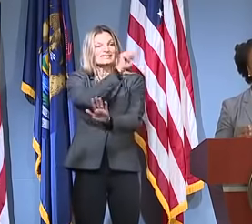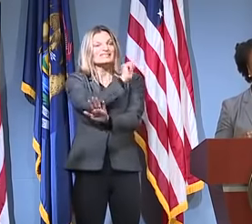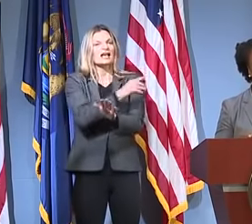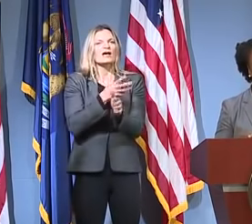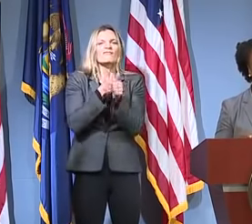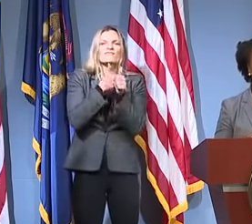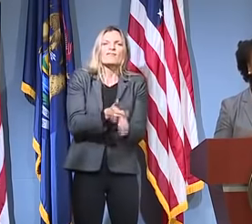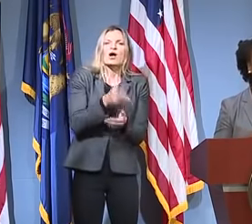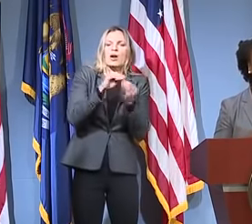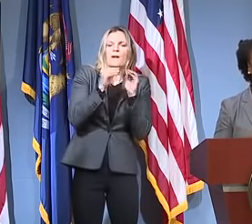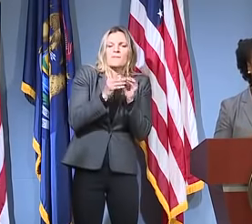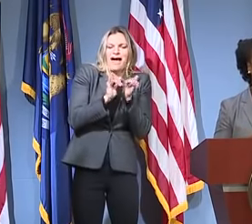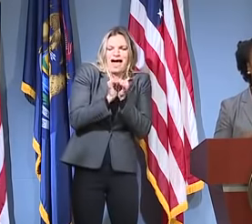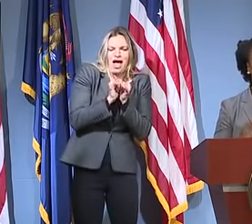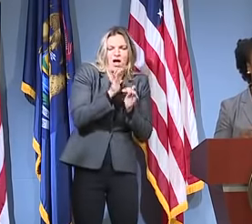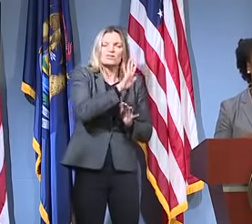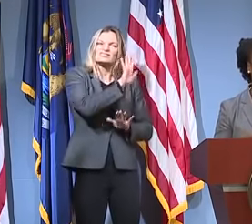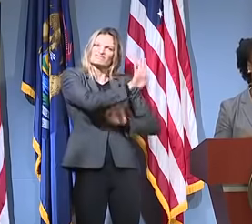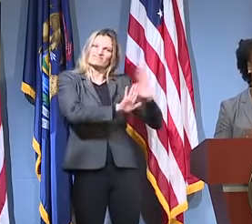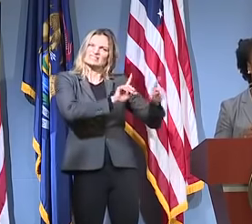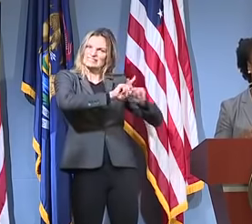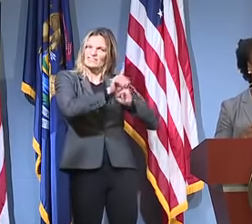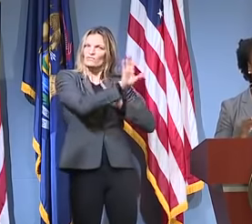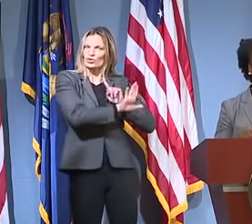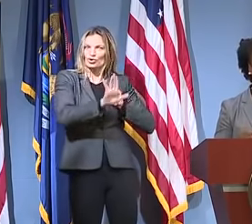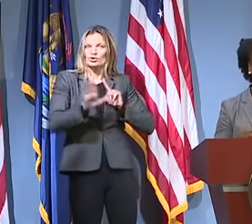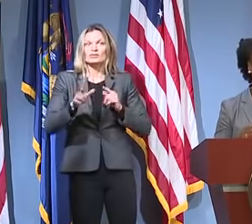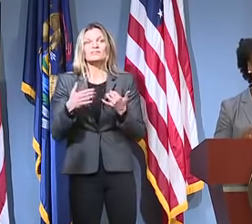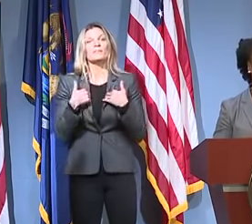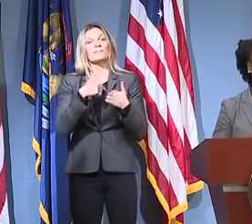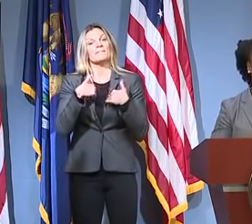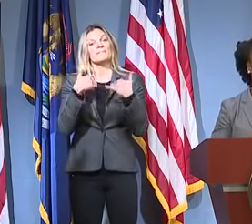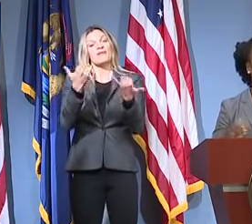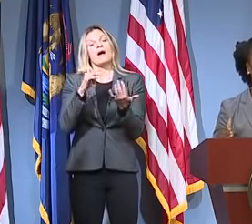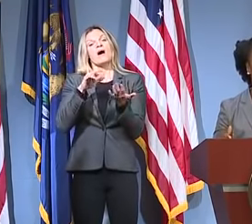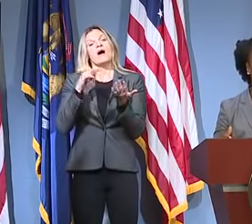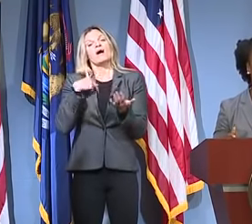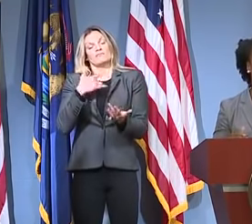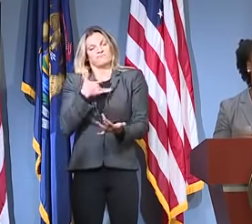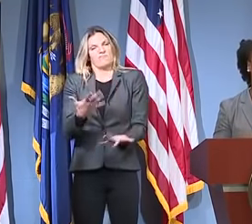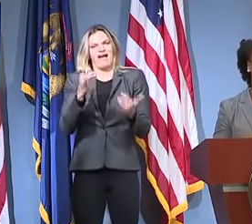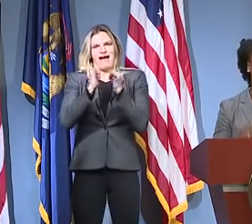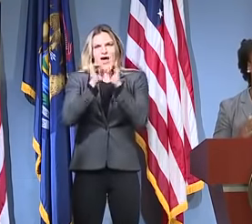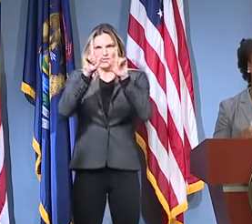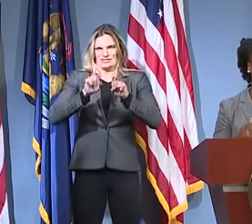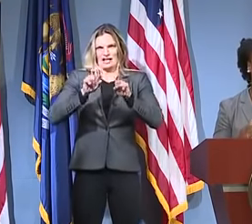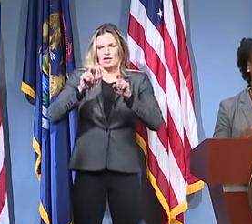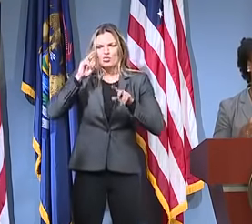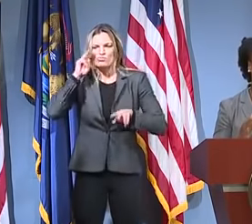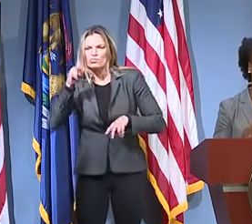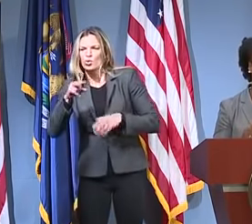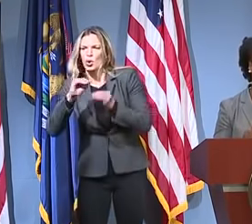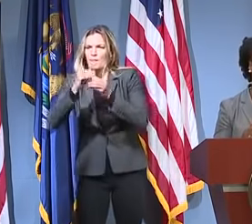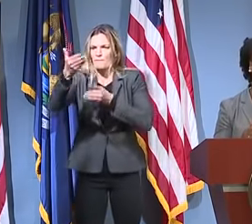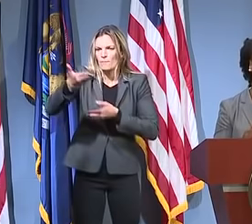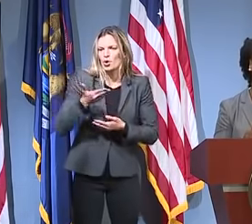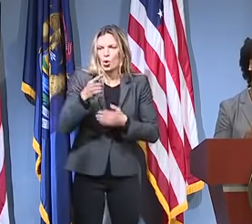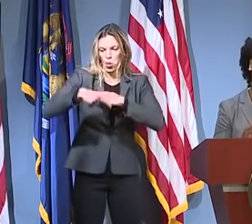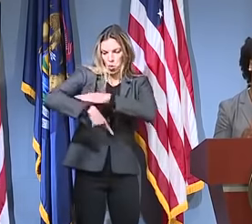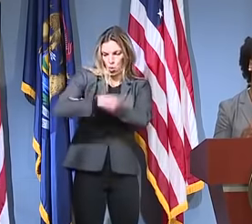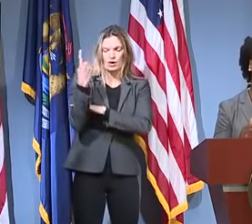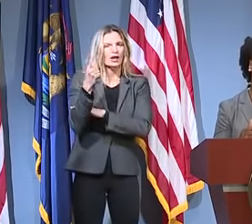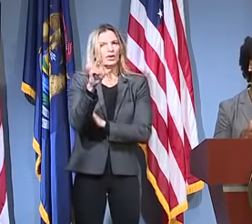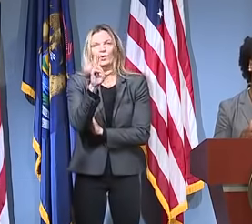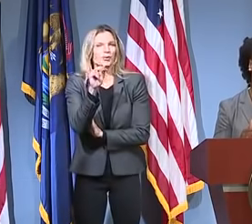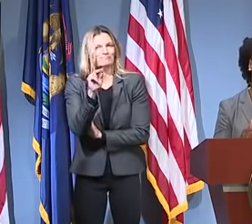trends over time. We look at positivity not just today, but we look at it over weeks. We look at not the number of tests. We don't focus